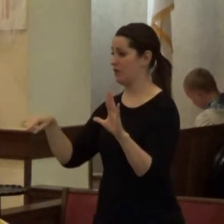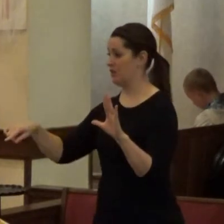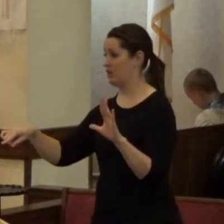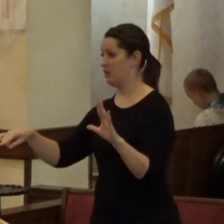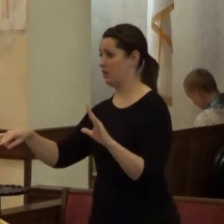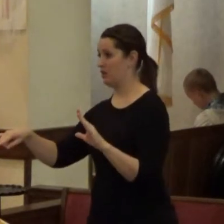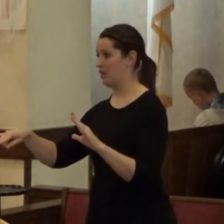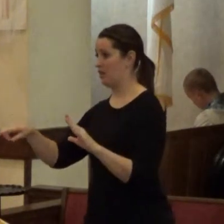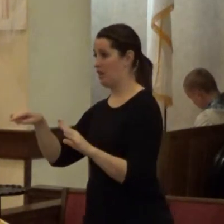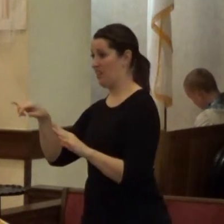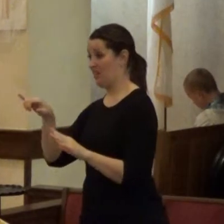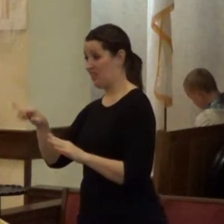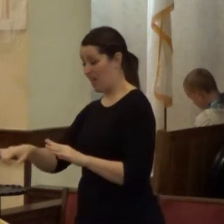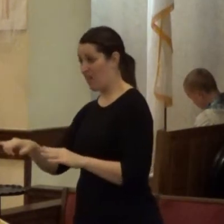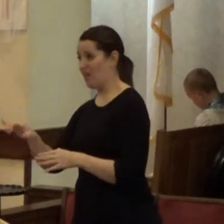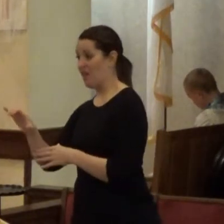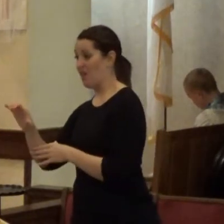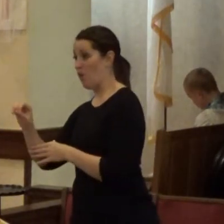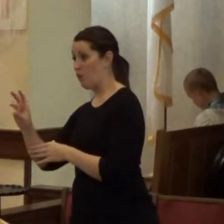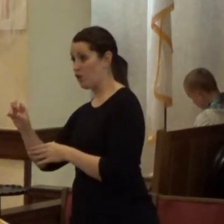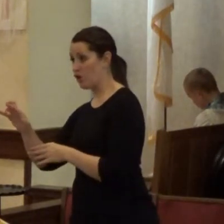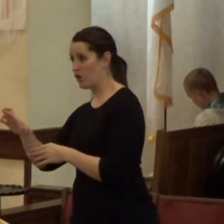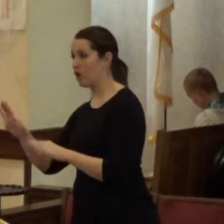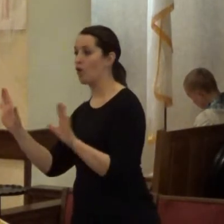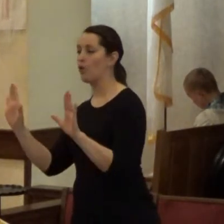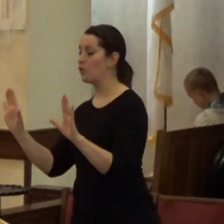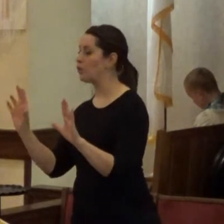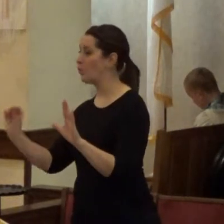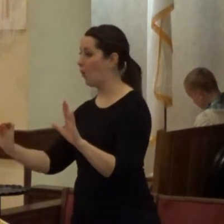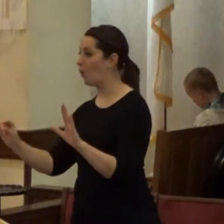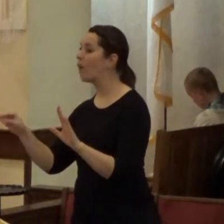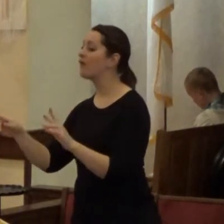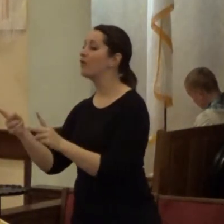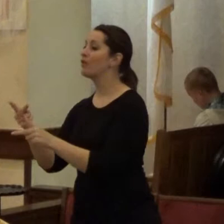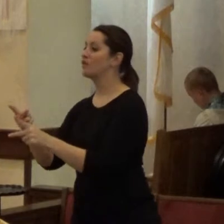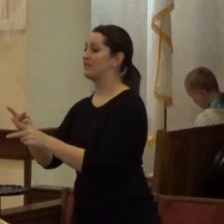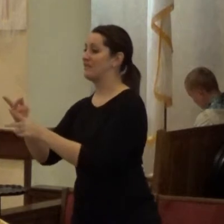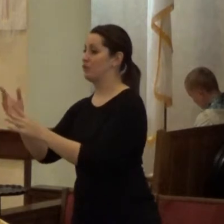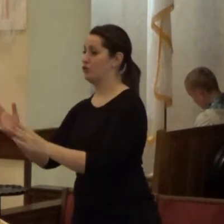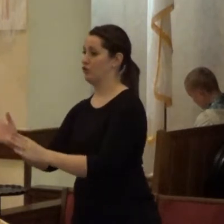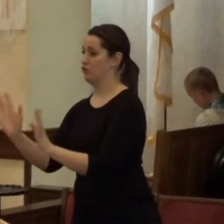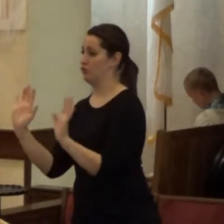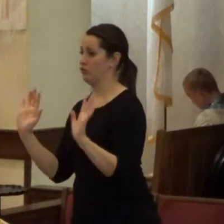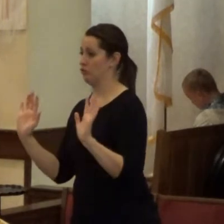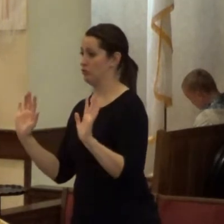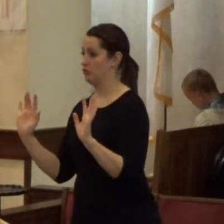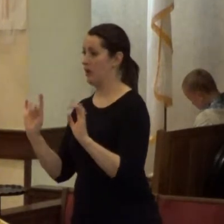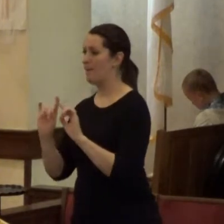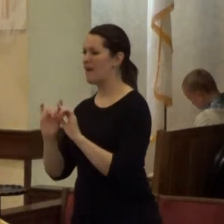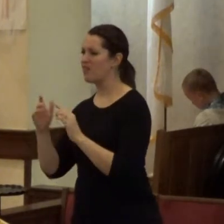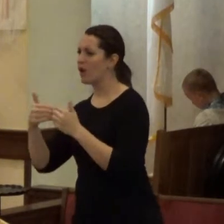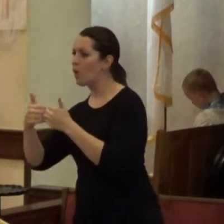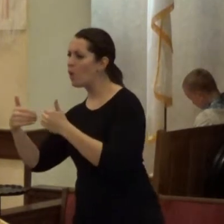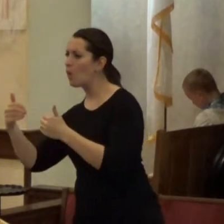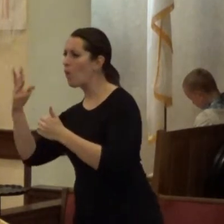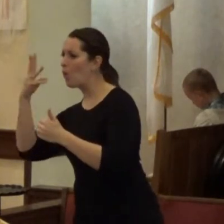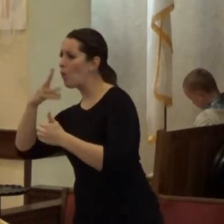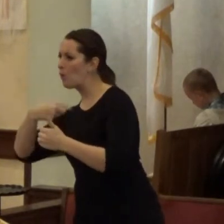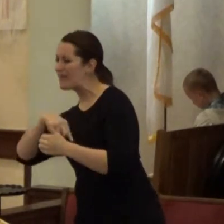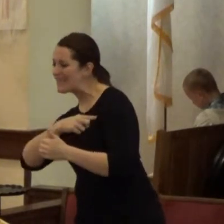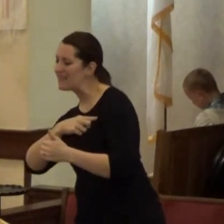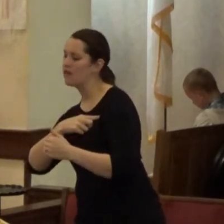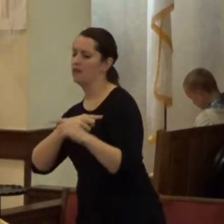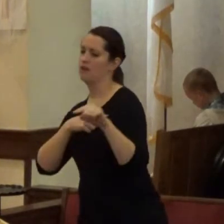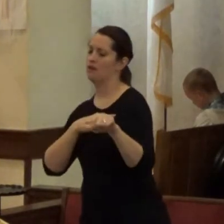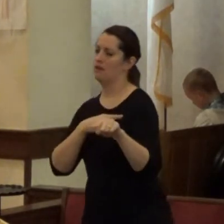not the landowners, they were the stewards. But their divisions of we and they led